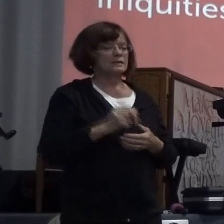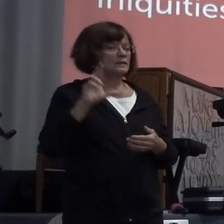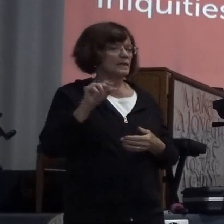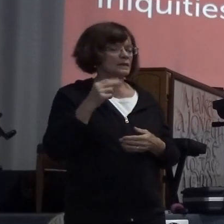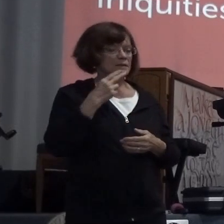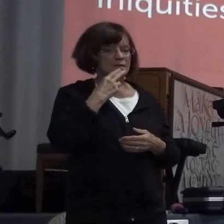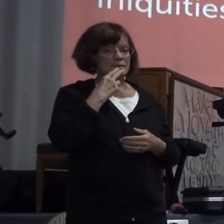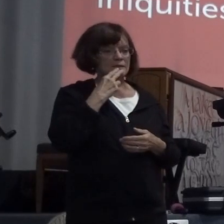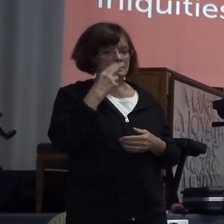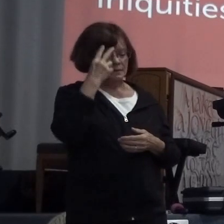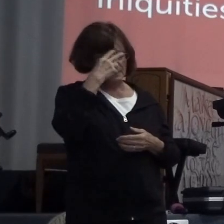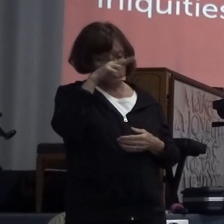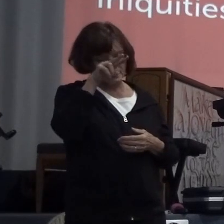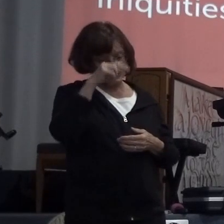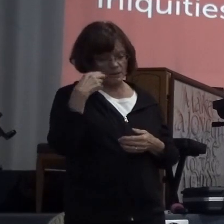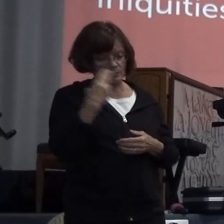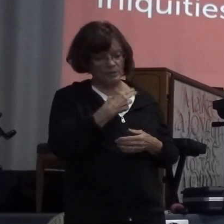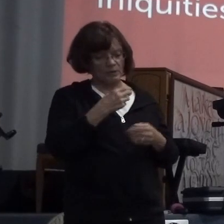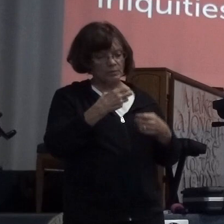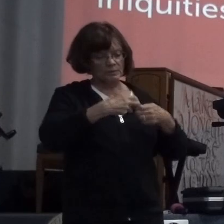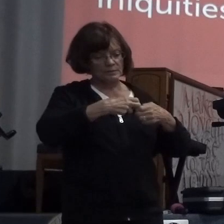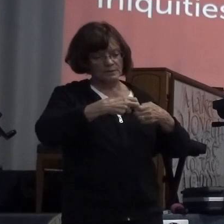iniquities.